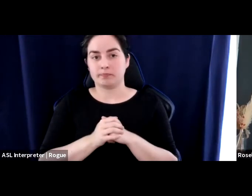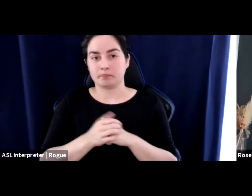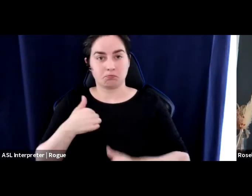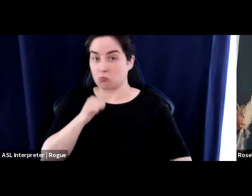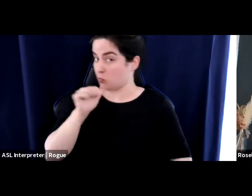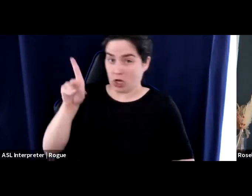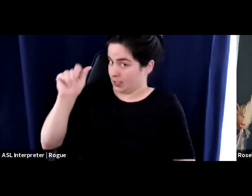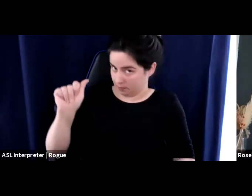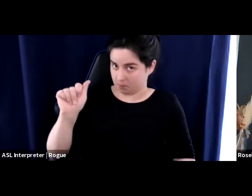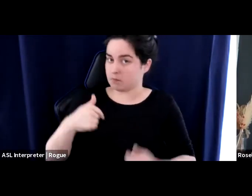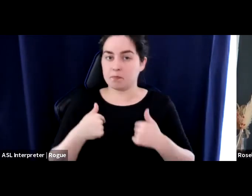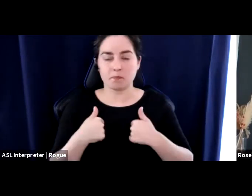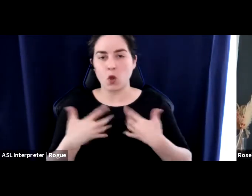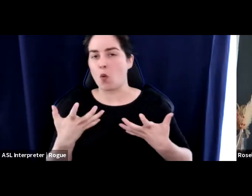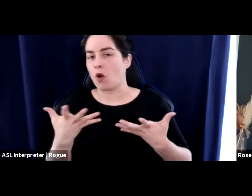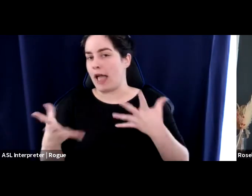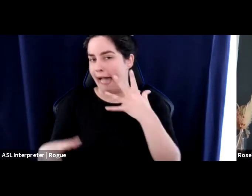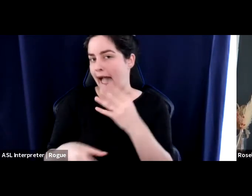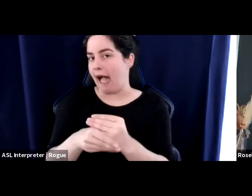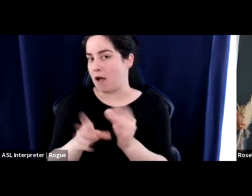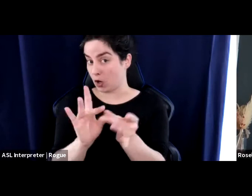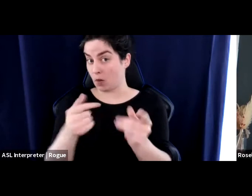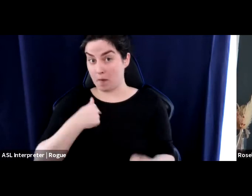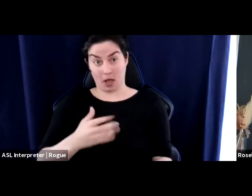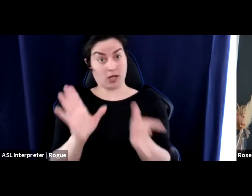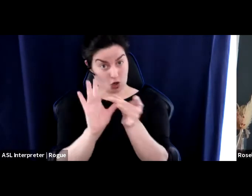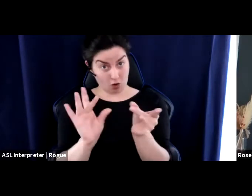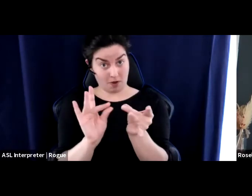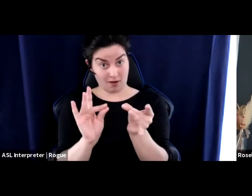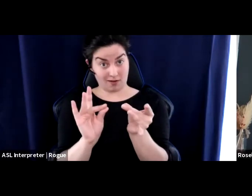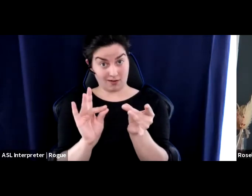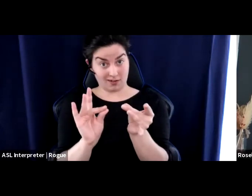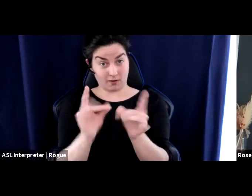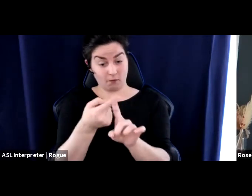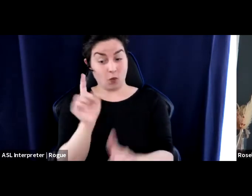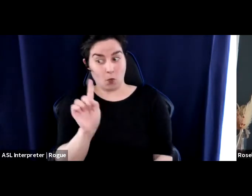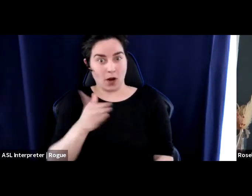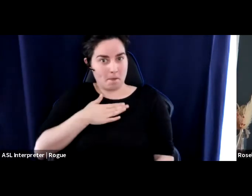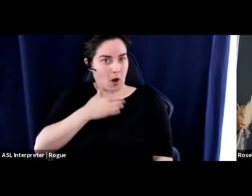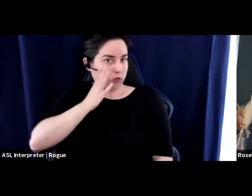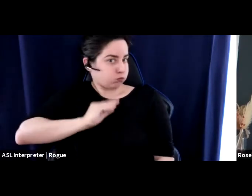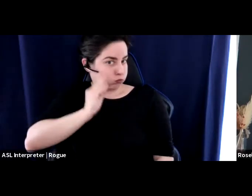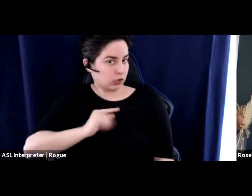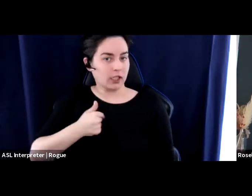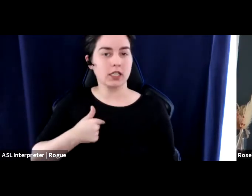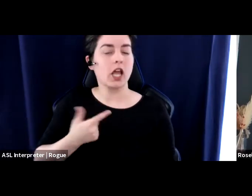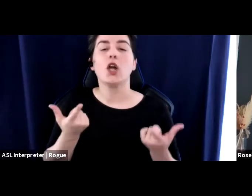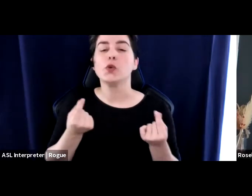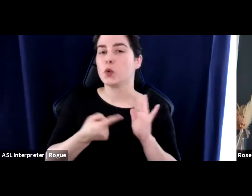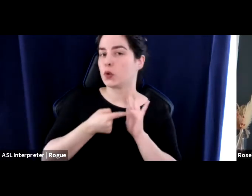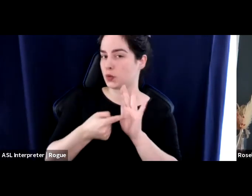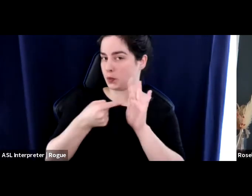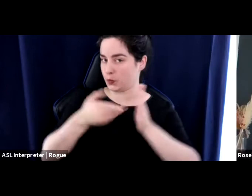non-disabled person. So I want to say that I make my remarks to you as someone who's a representative of LEAF, who was